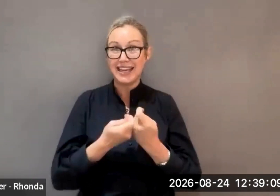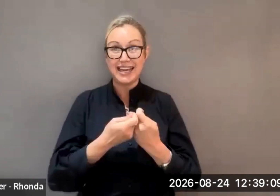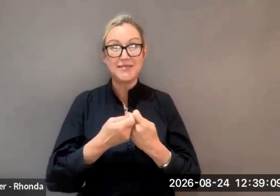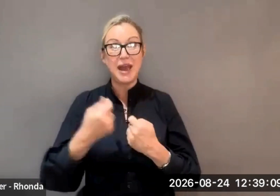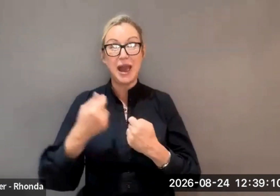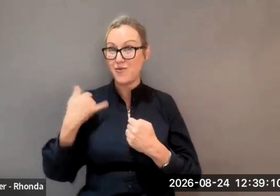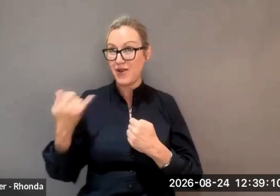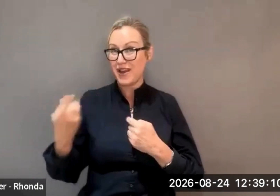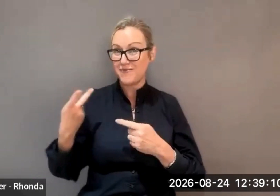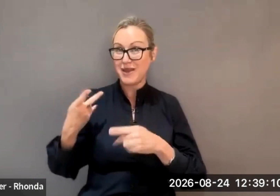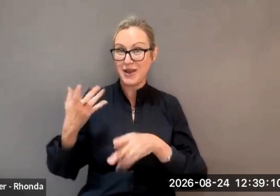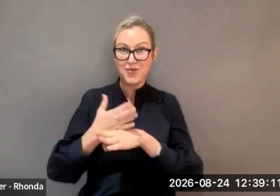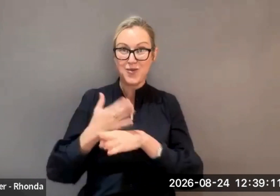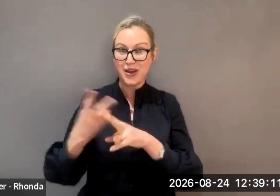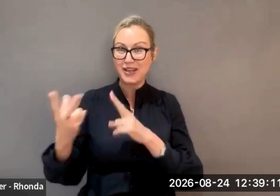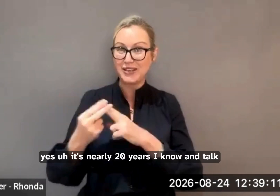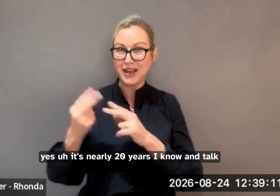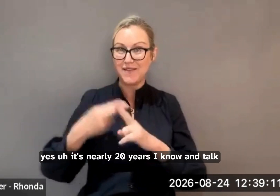Ros?